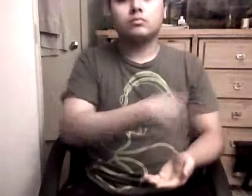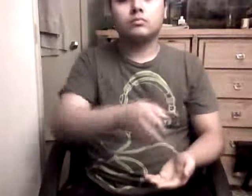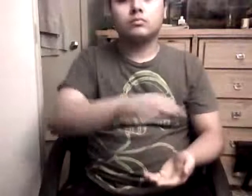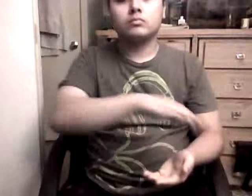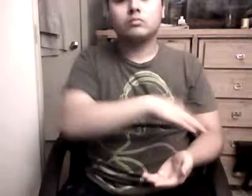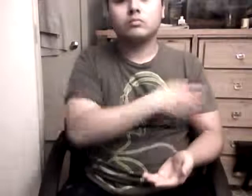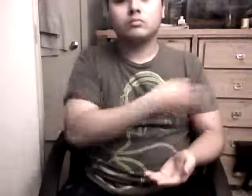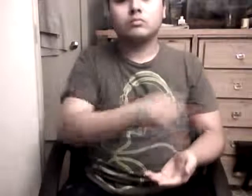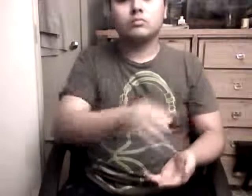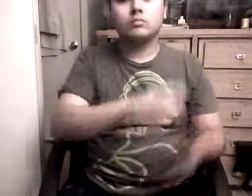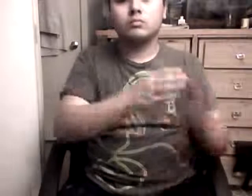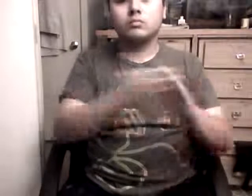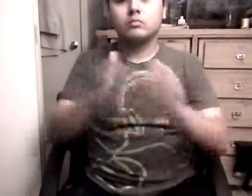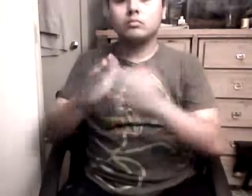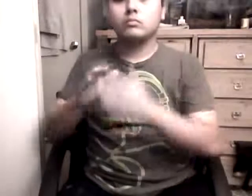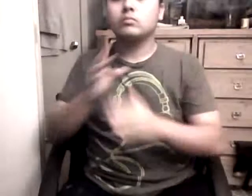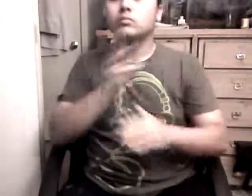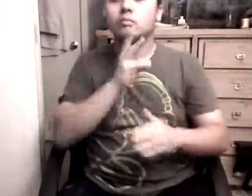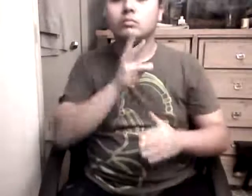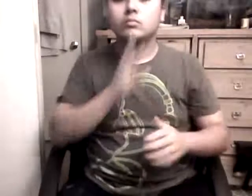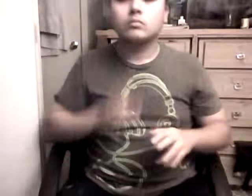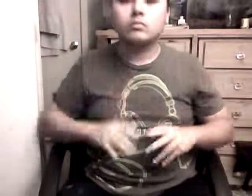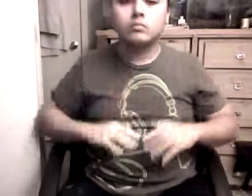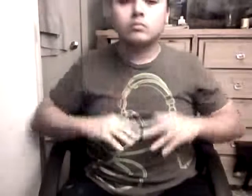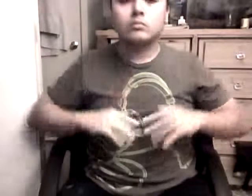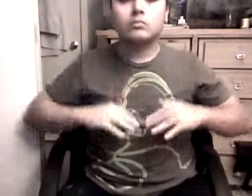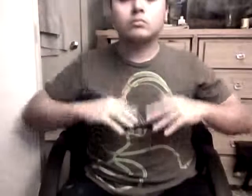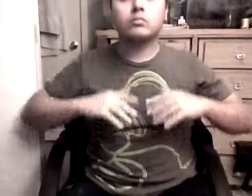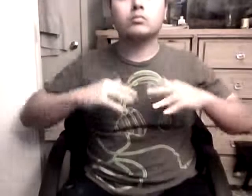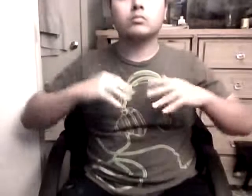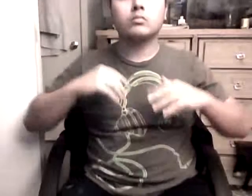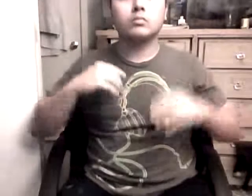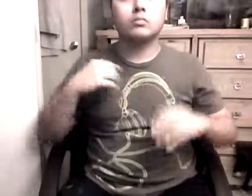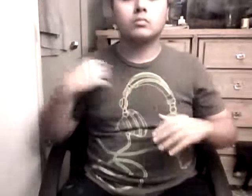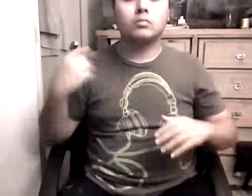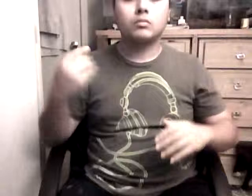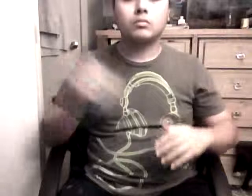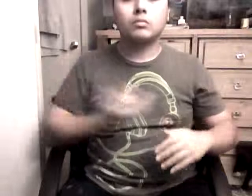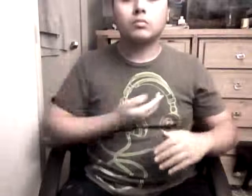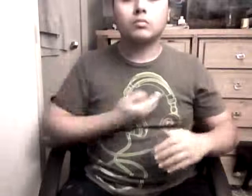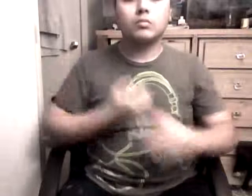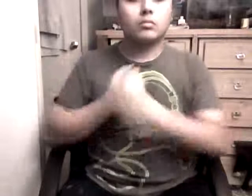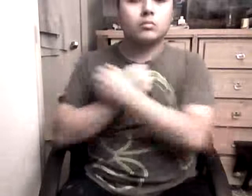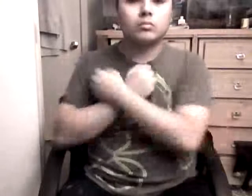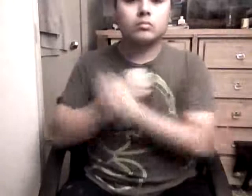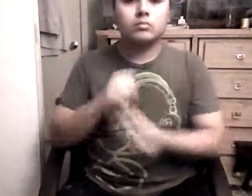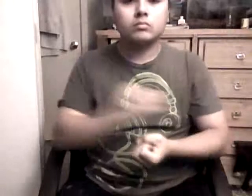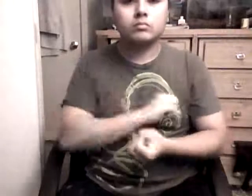The city's afloat And our love turns to rust